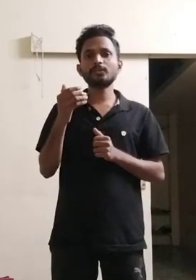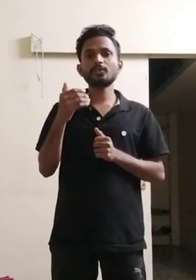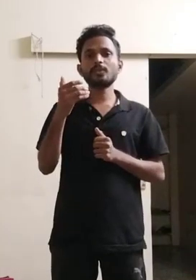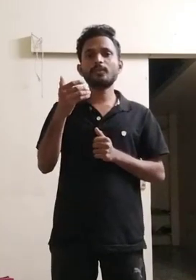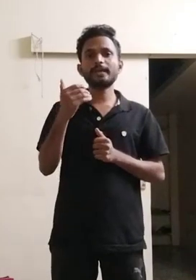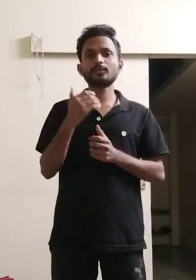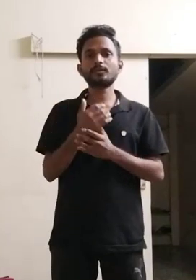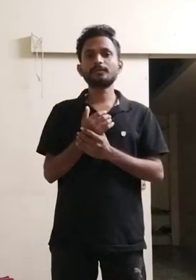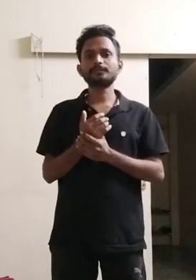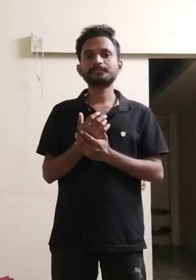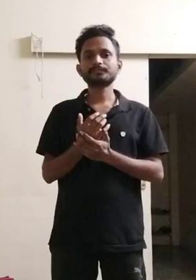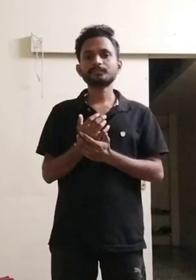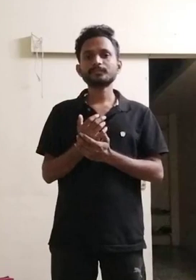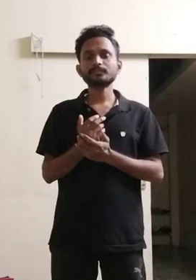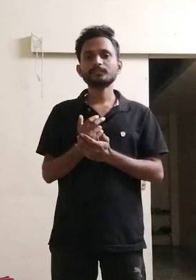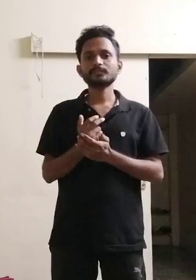into bytecode,